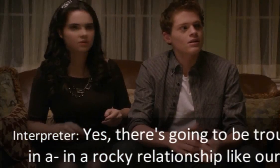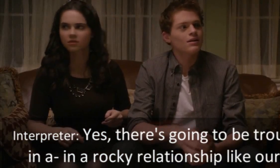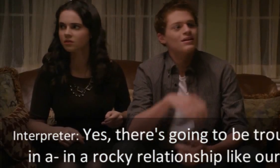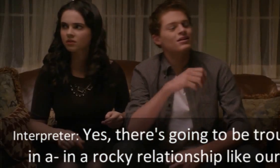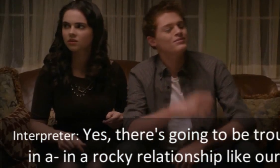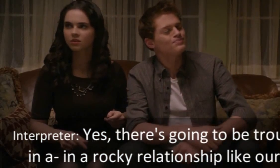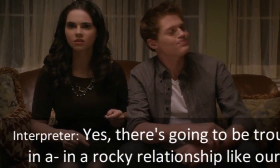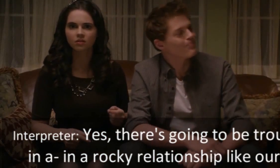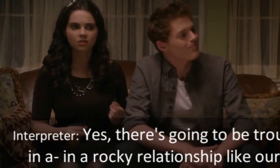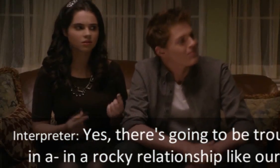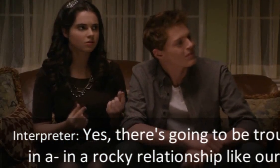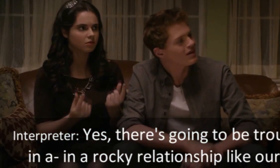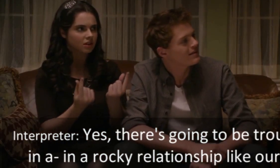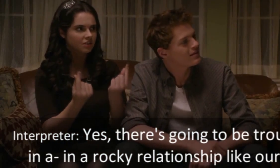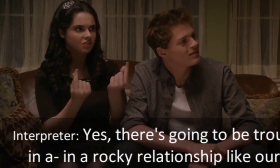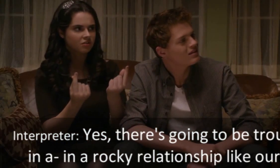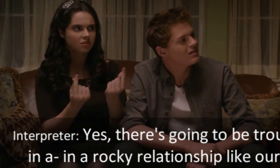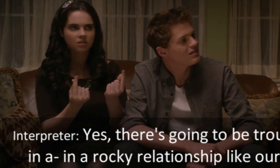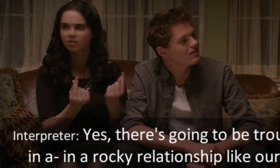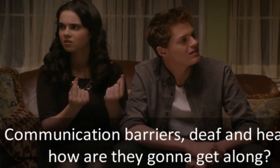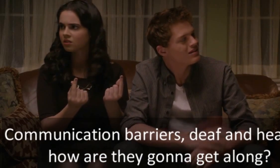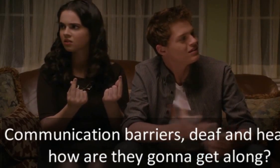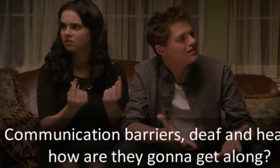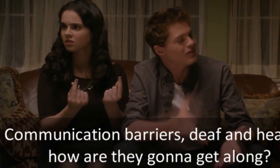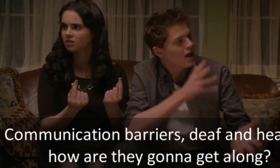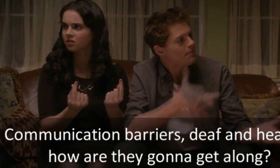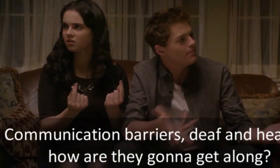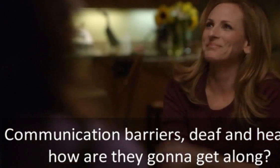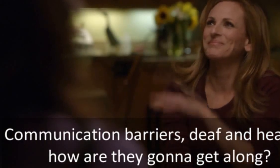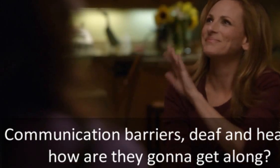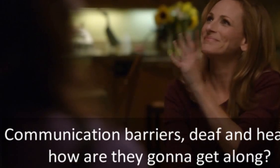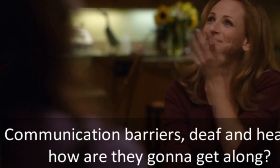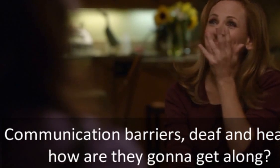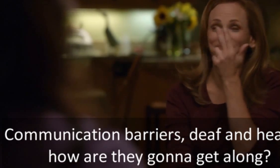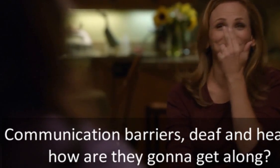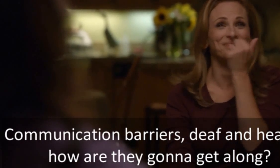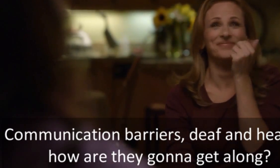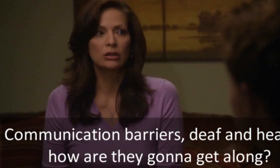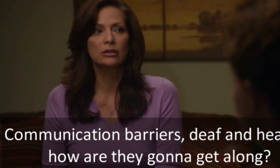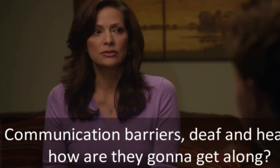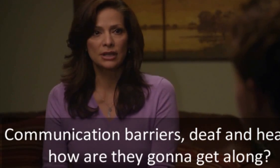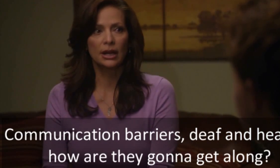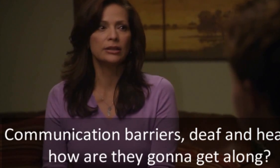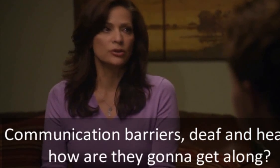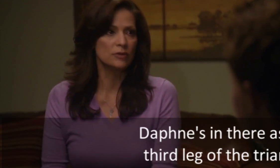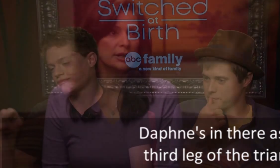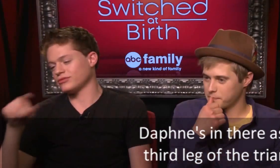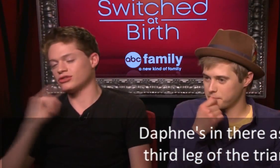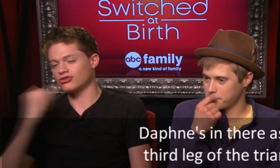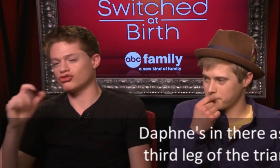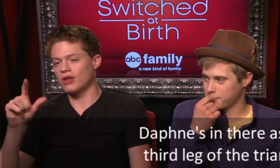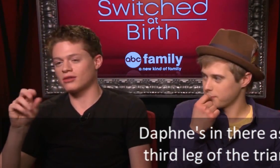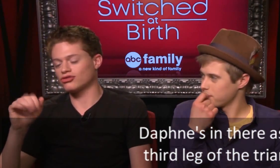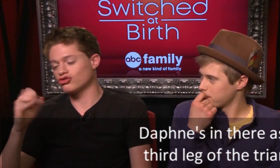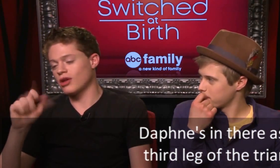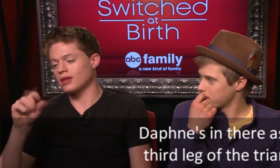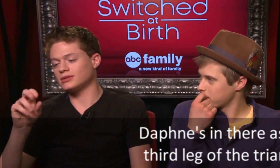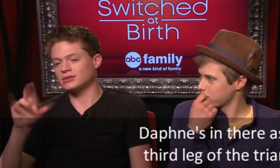trouble in a rocky relationship like ours. Communication barriers, deaf and hearing. How are they going to get along? Daphne's in there as the third leg